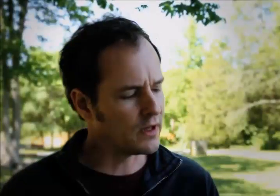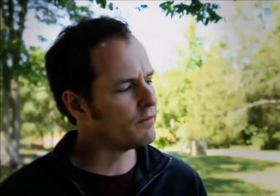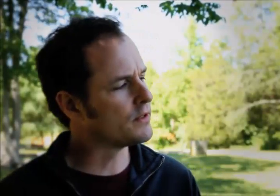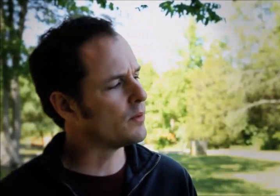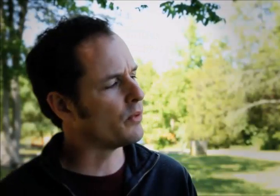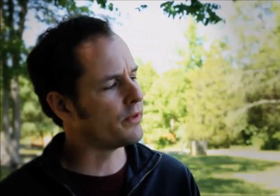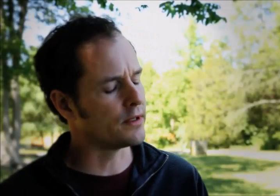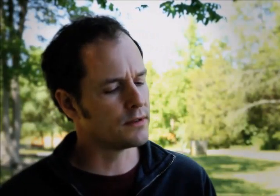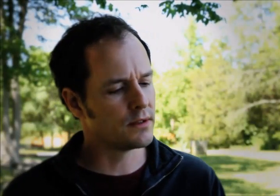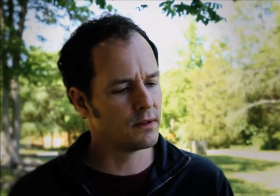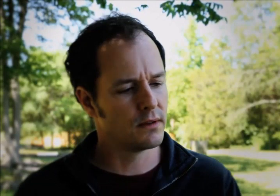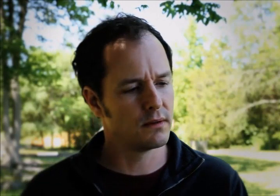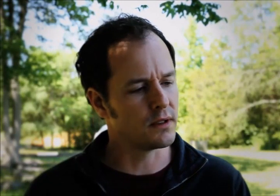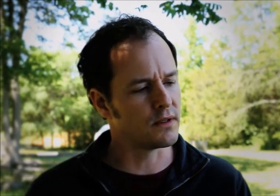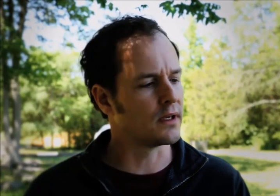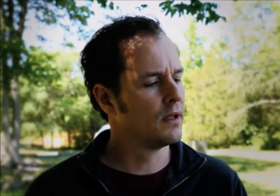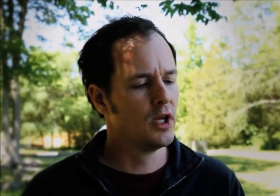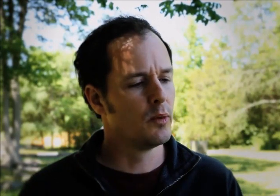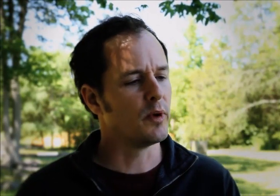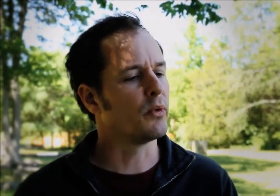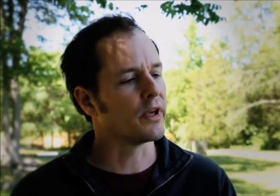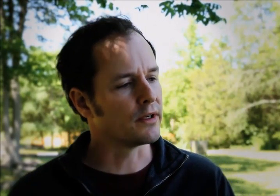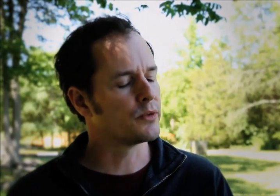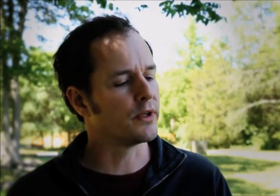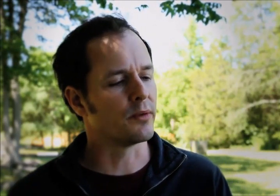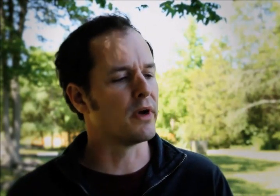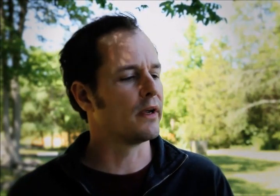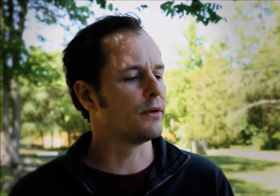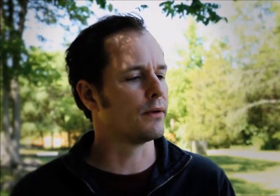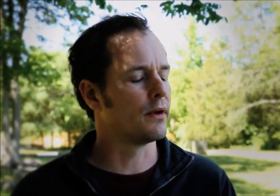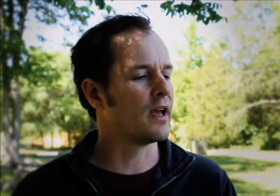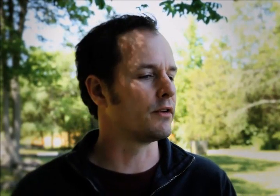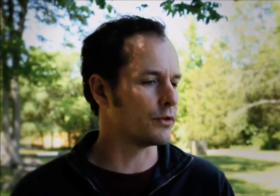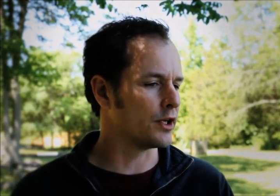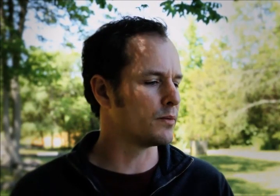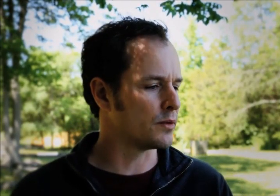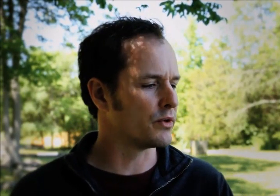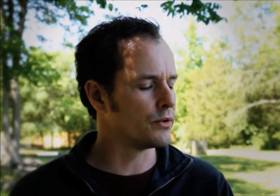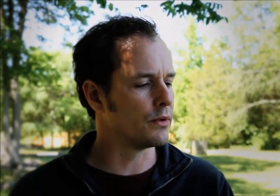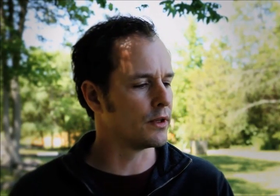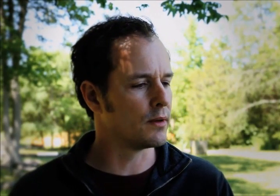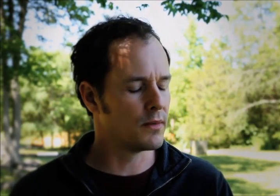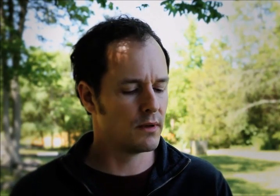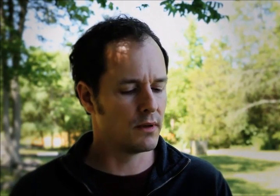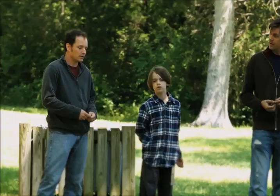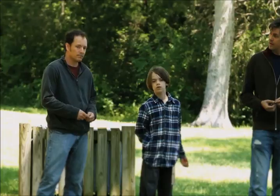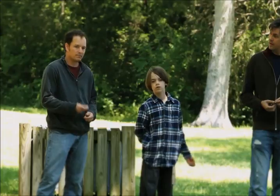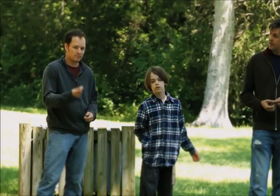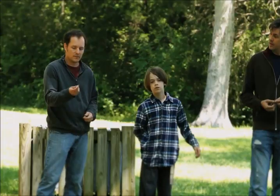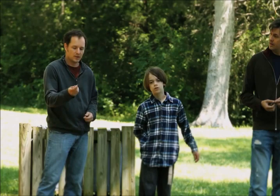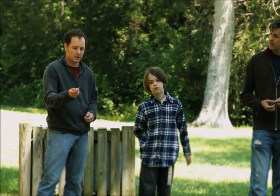You know, he loved the simple things. Things like people getting to speak their mind or having dreams and pursuing them.